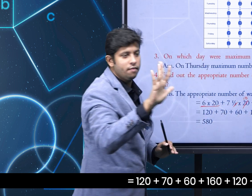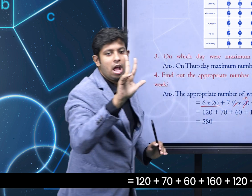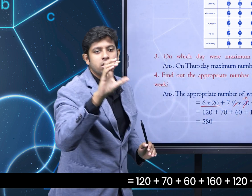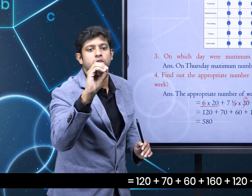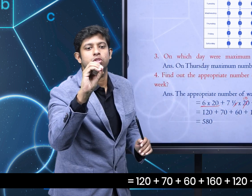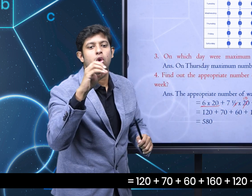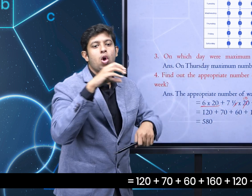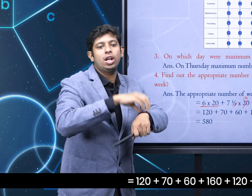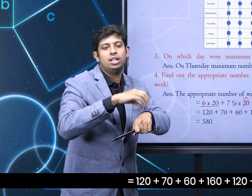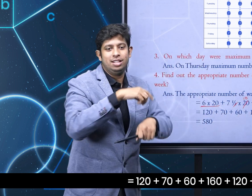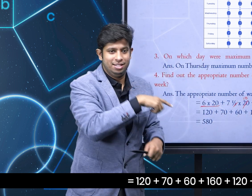Equals to 580.